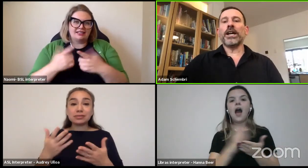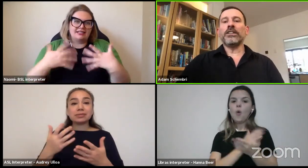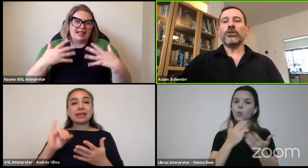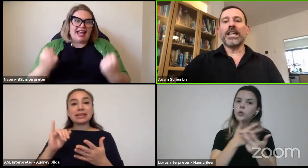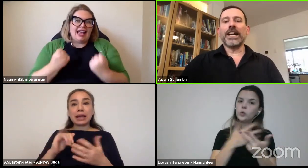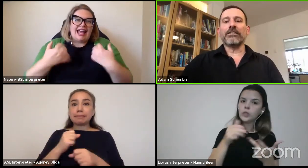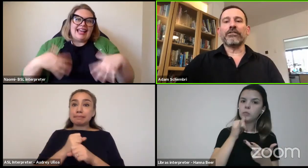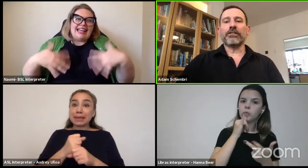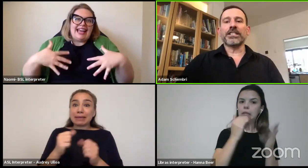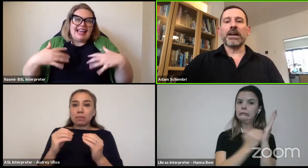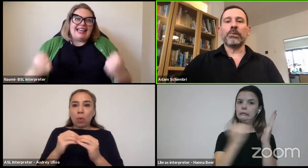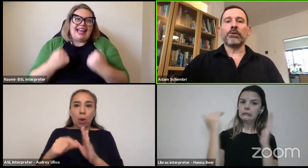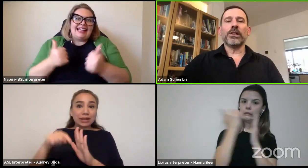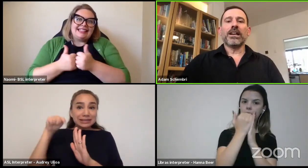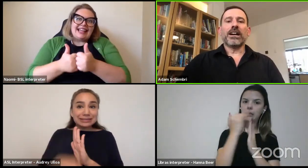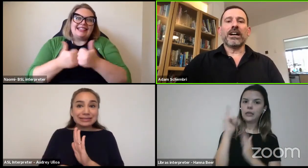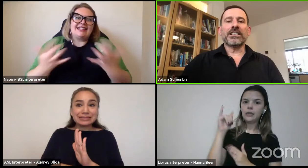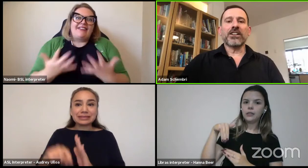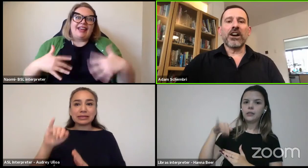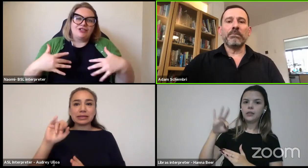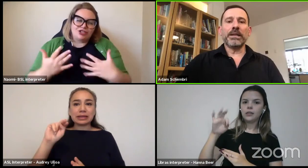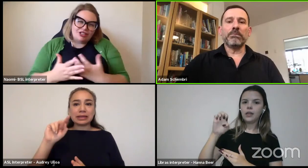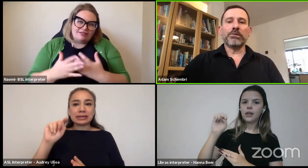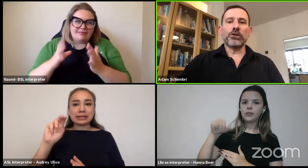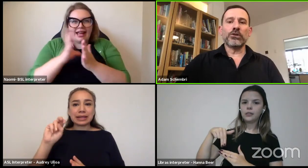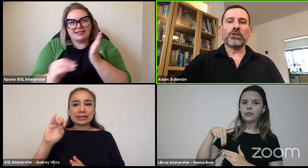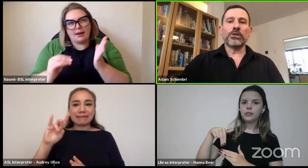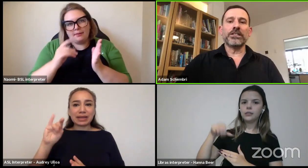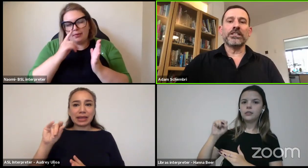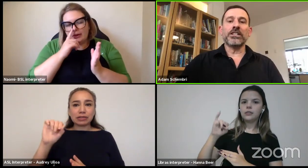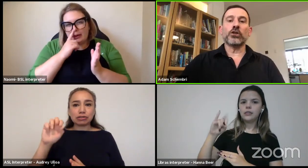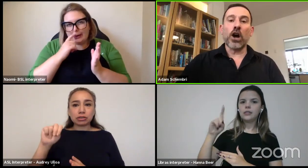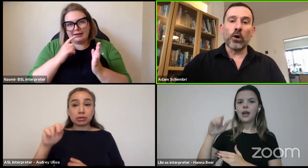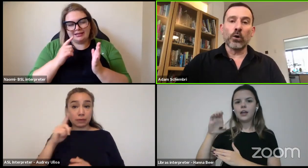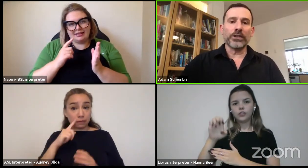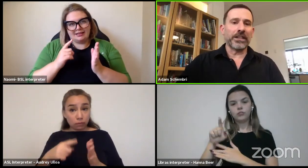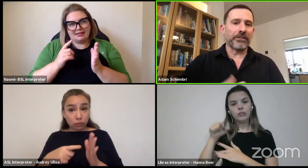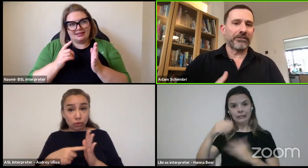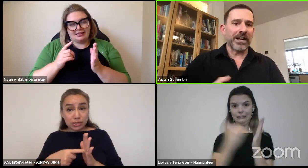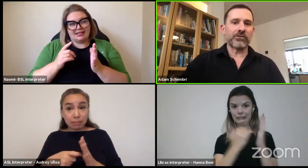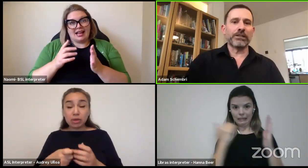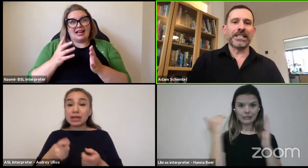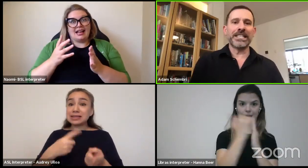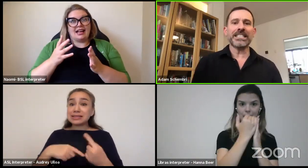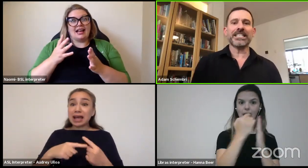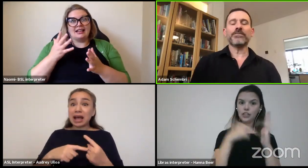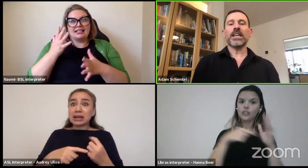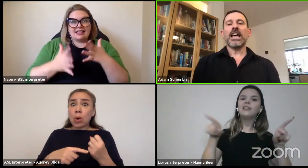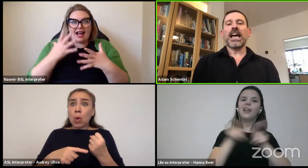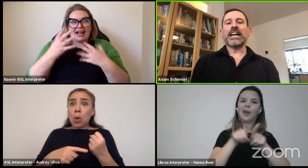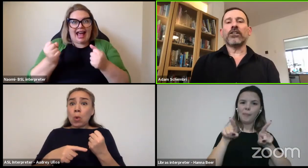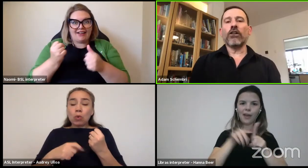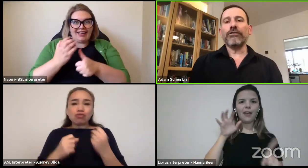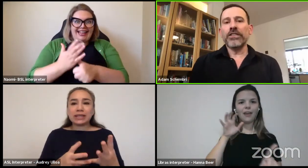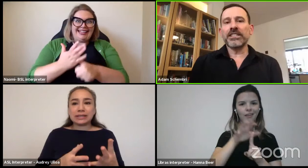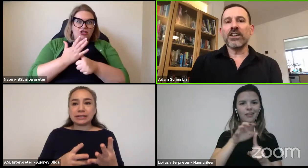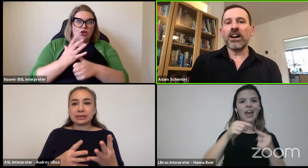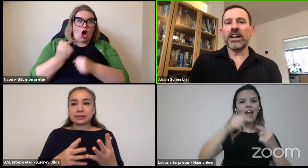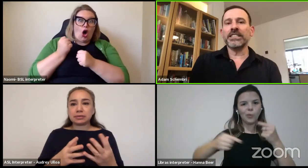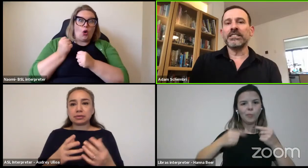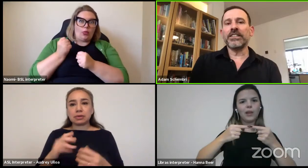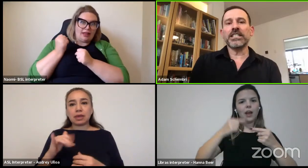So where you get, for example, a sign being produced with an initial hold and then a fast release. And often